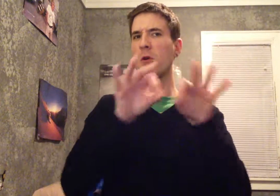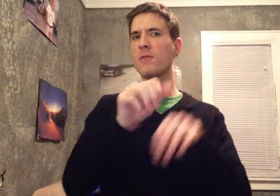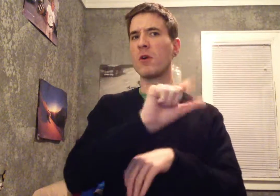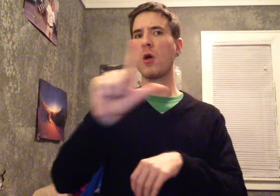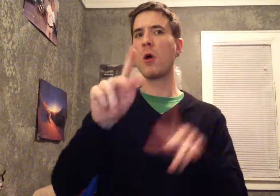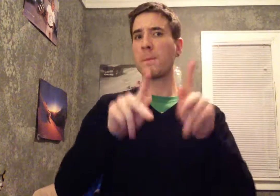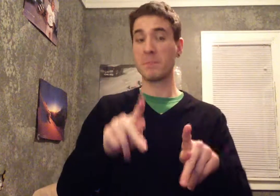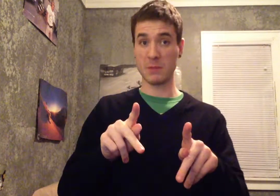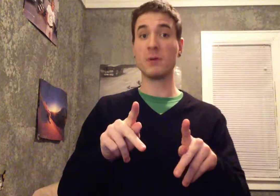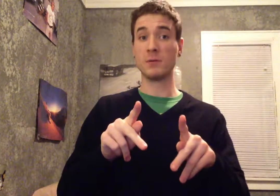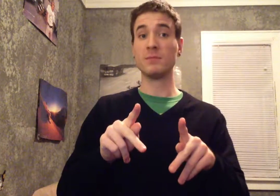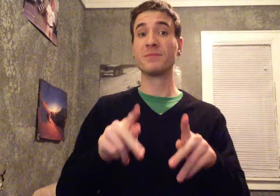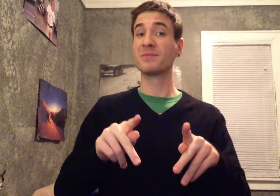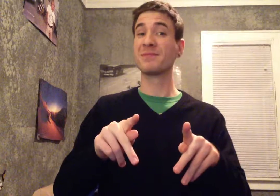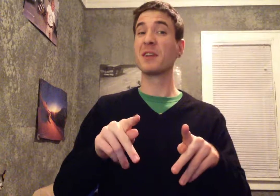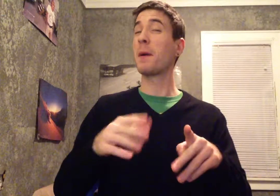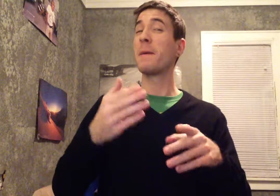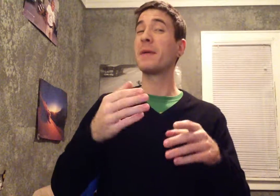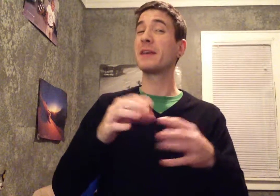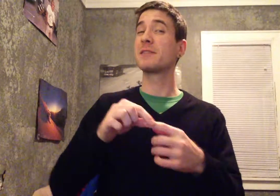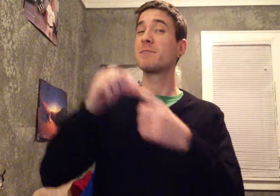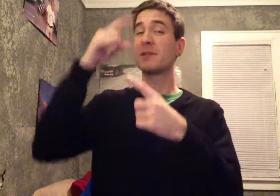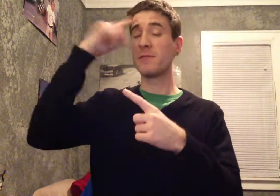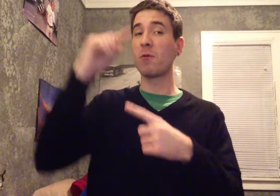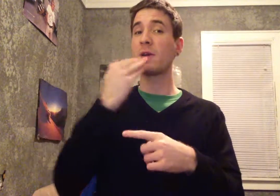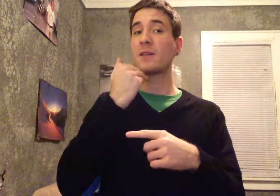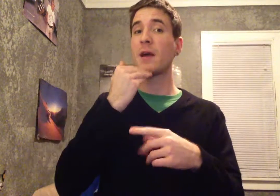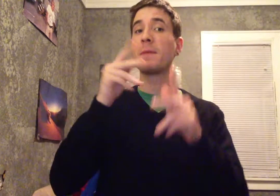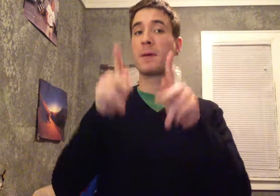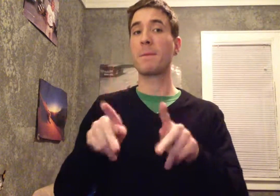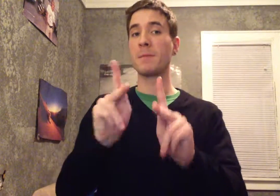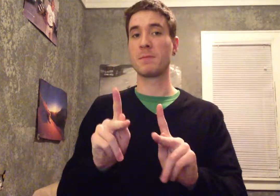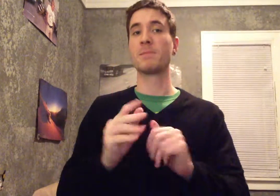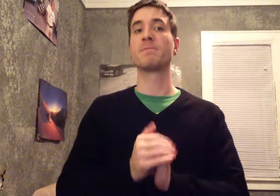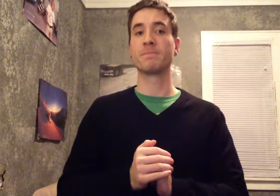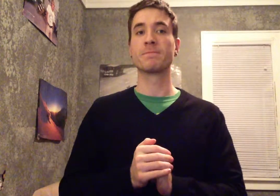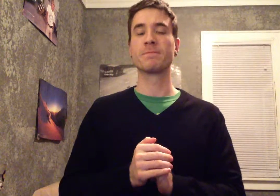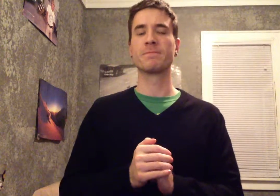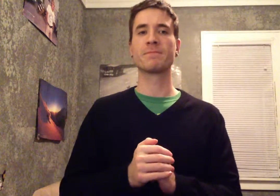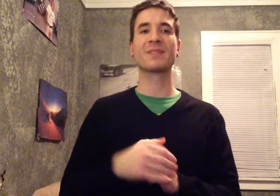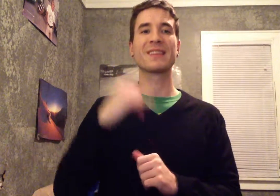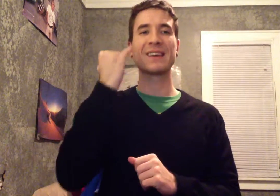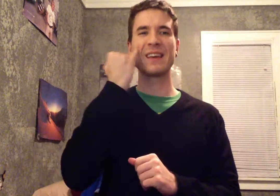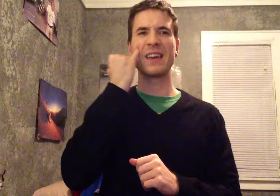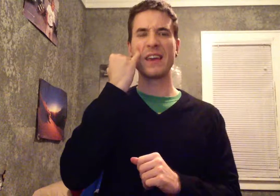levels down to a patient's target range, most doctors will prescribe medication. There are many options in